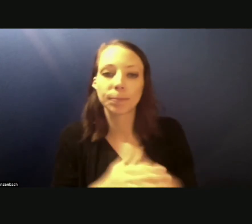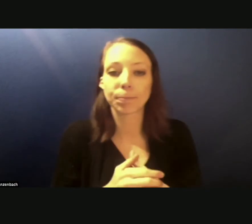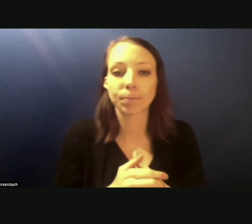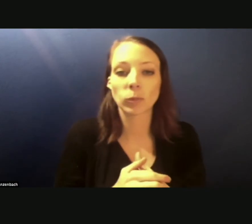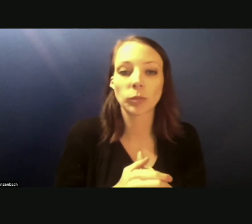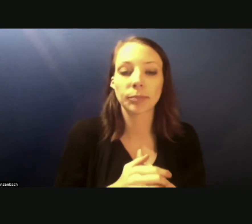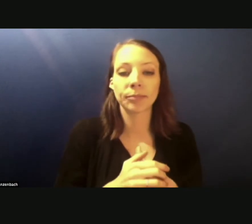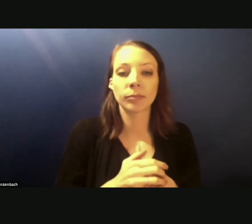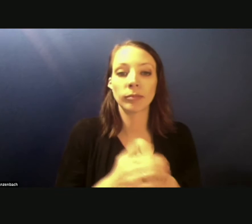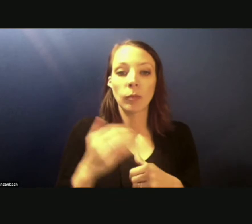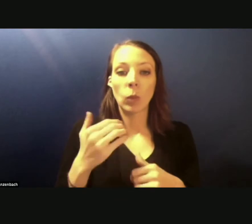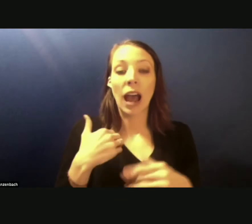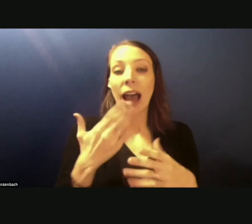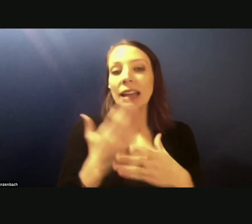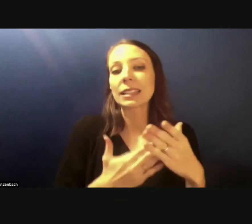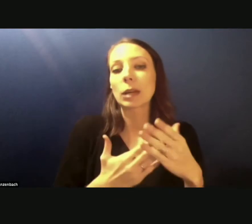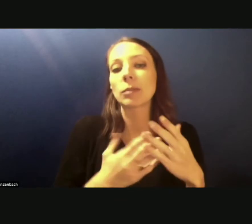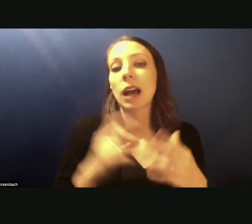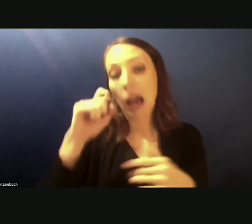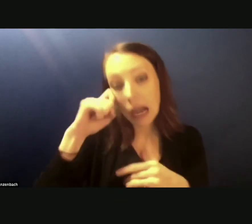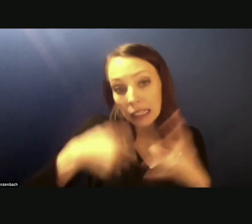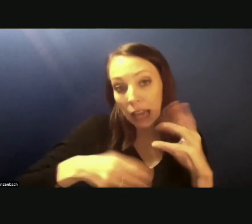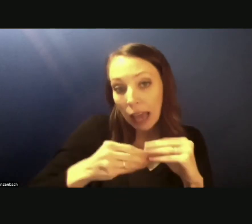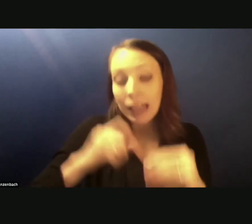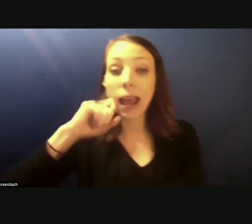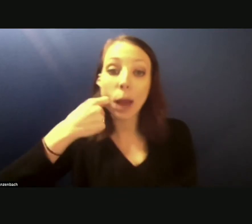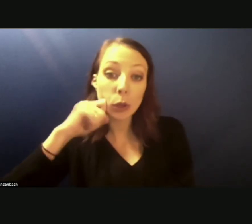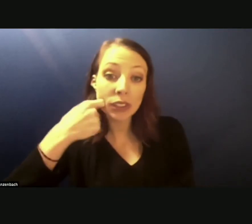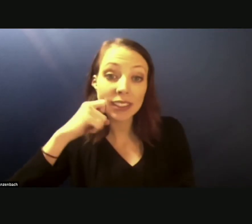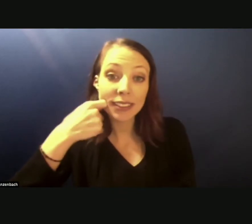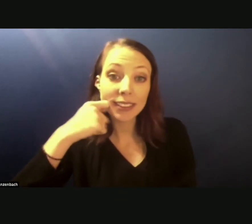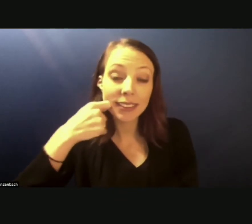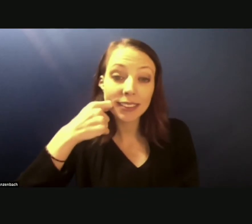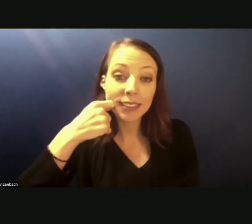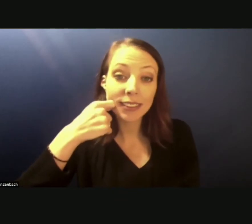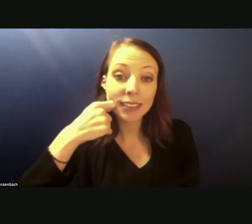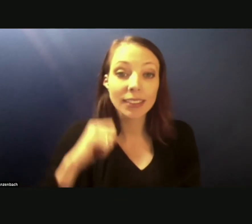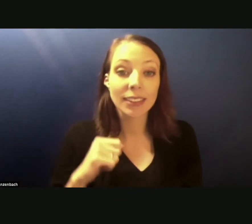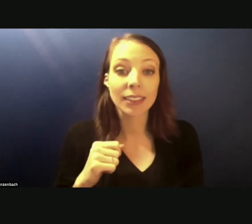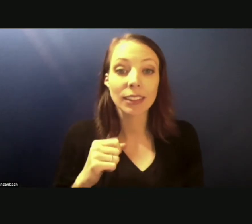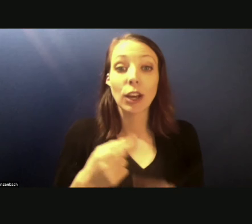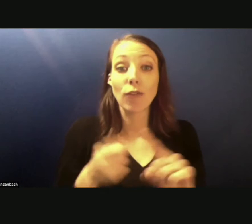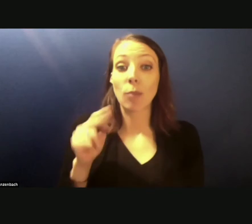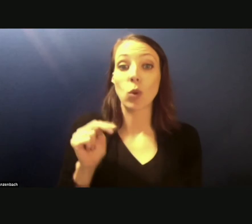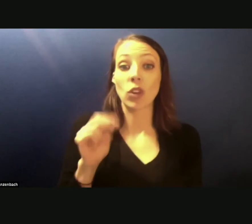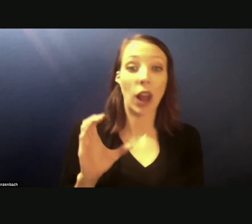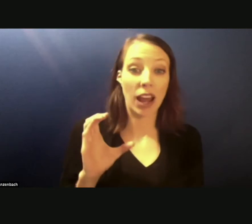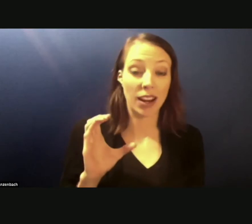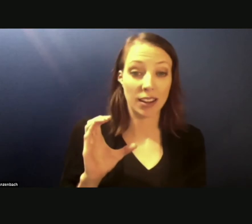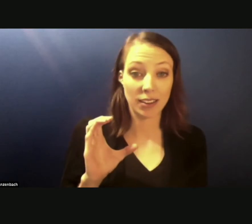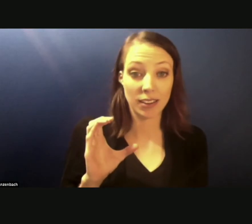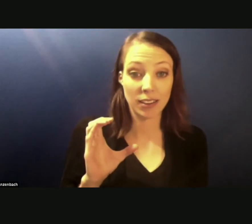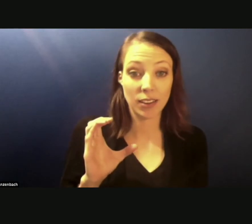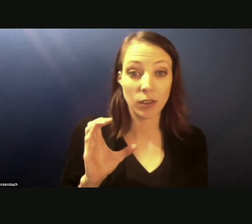have that. I add a little bit of onion, and for the apples, I use okay North